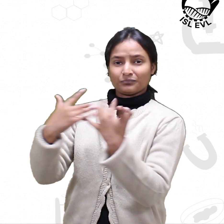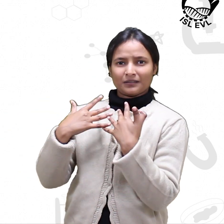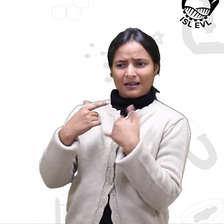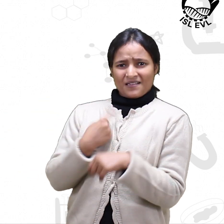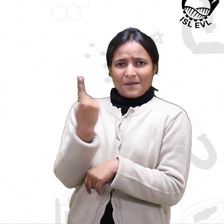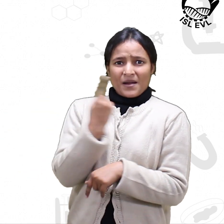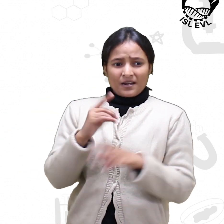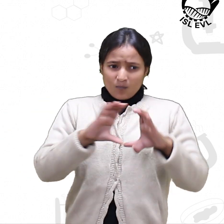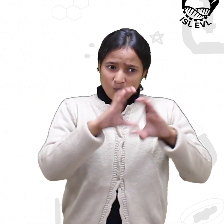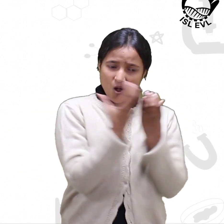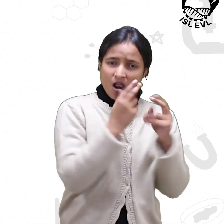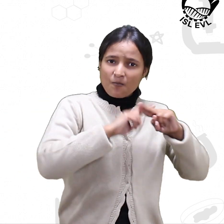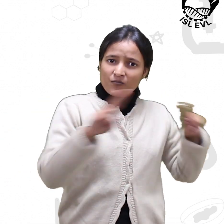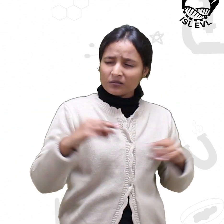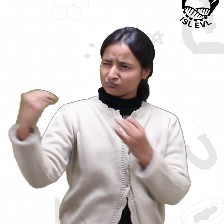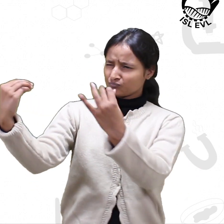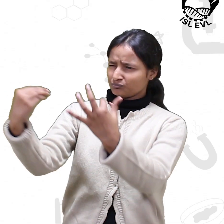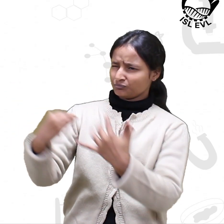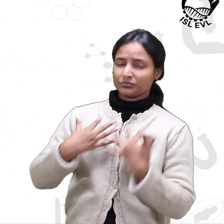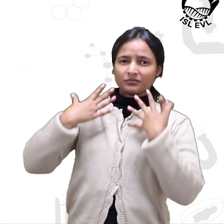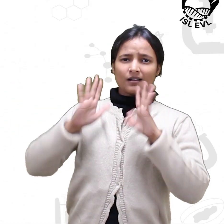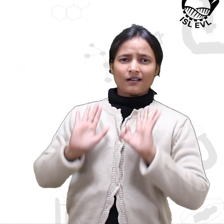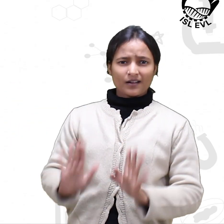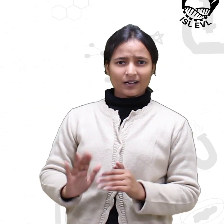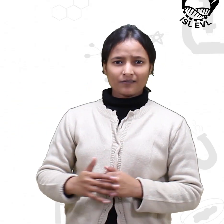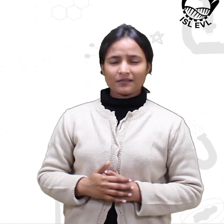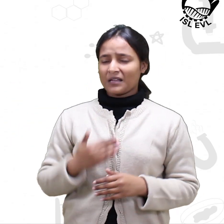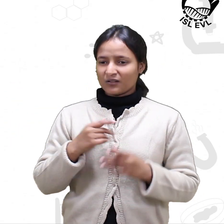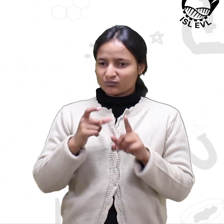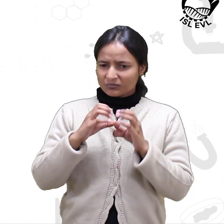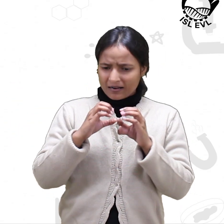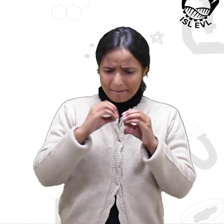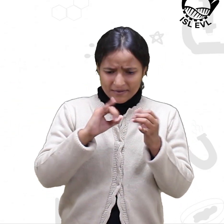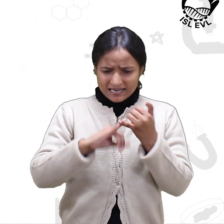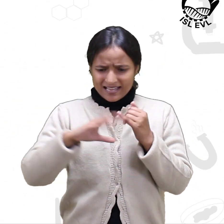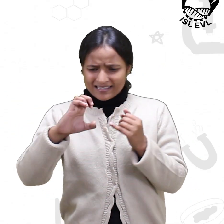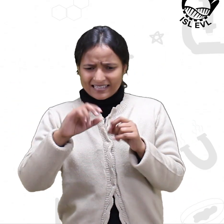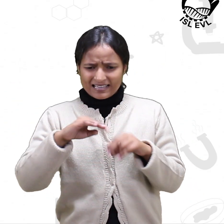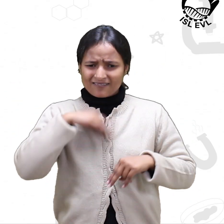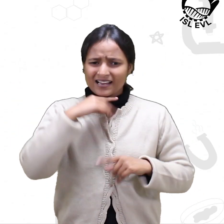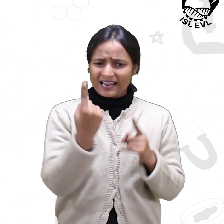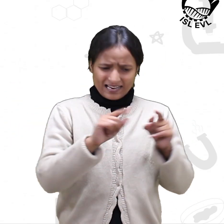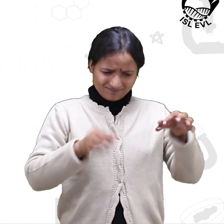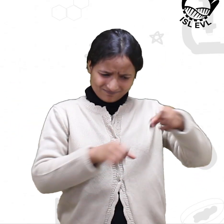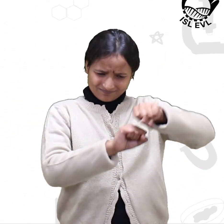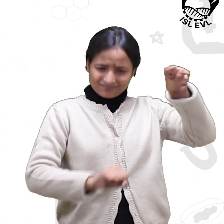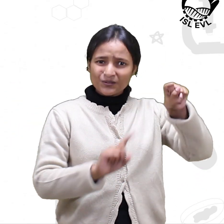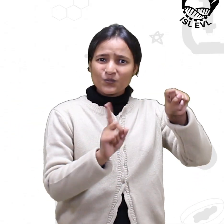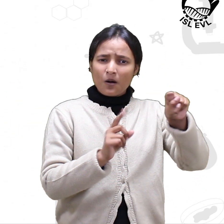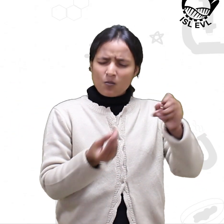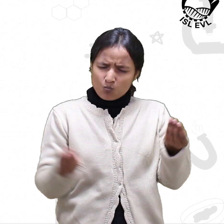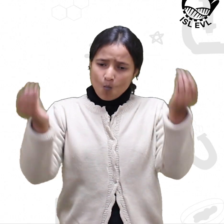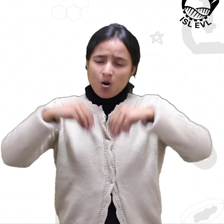woman. She inspired all of us to do something, more than what an average bachelor's degree would do. She